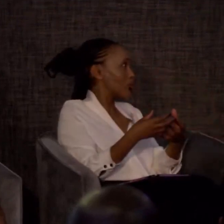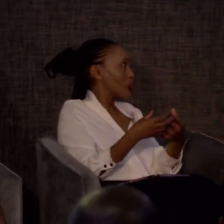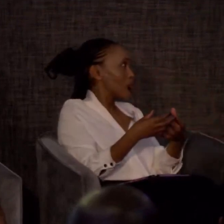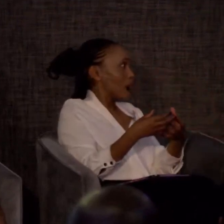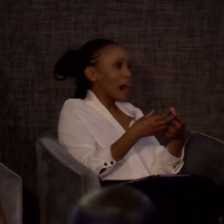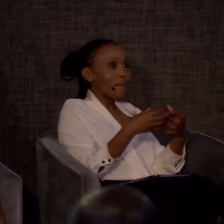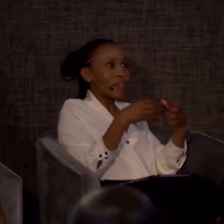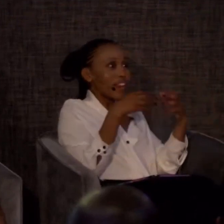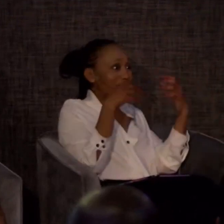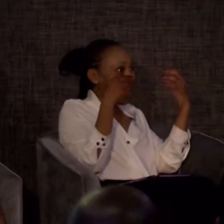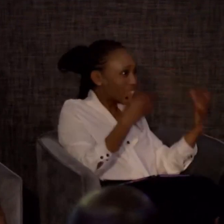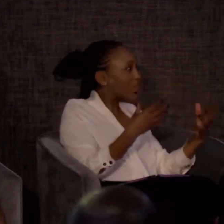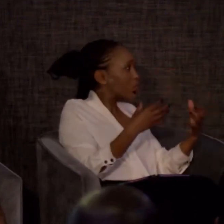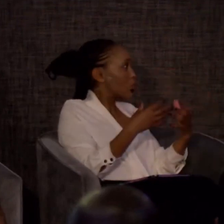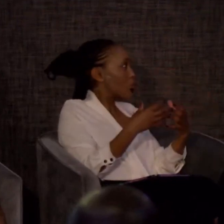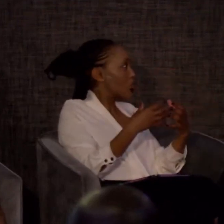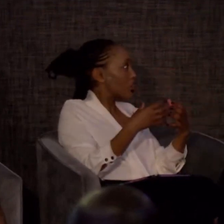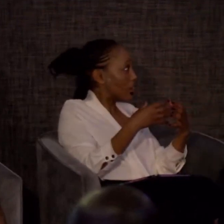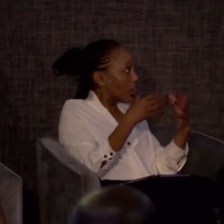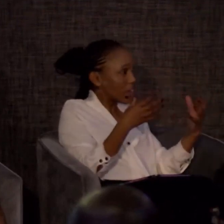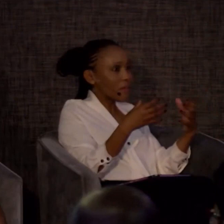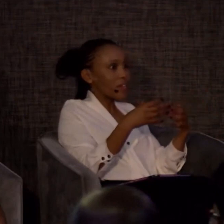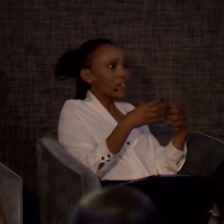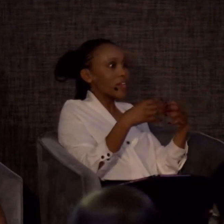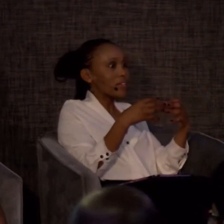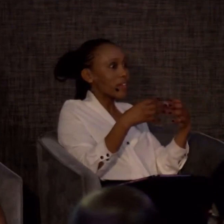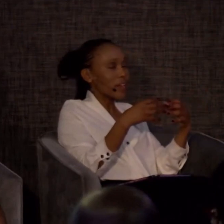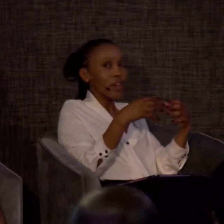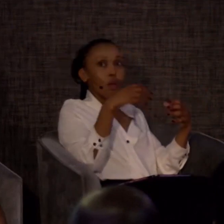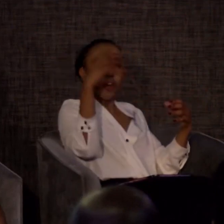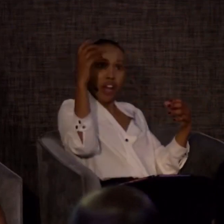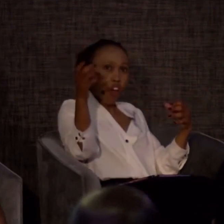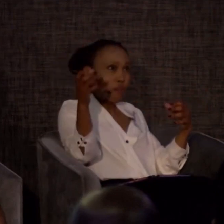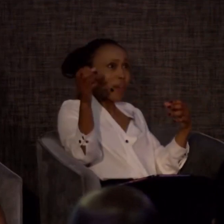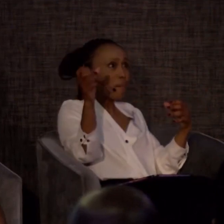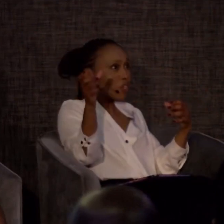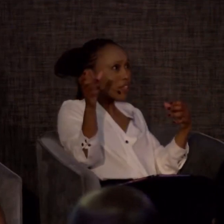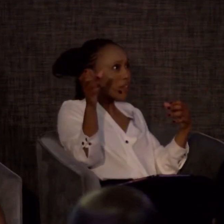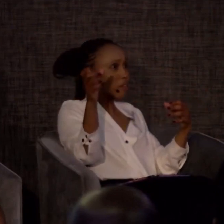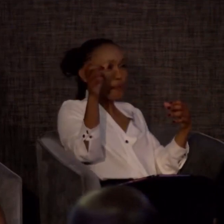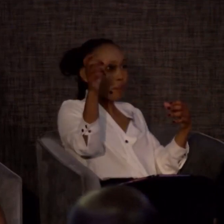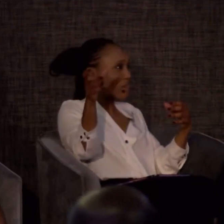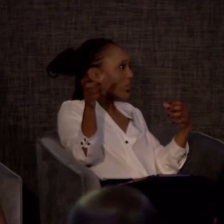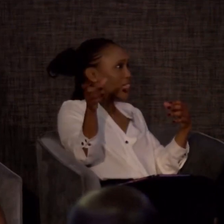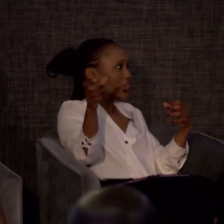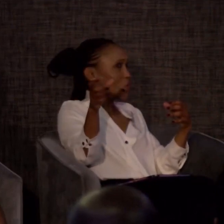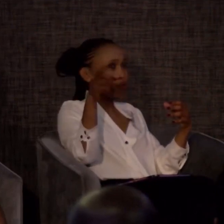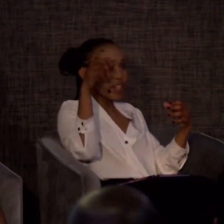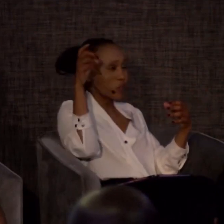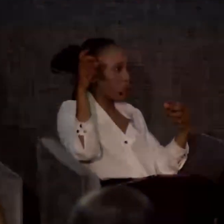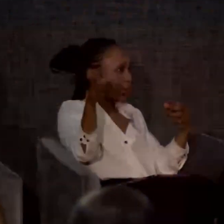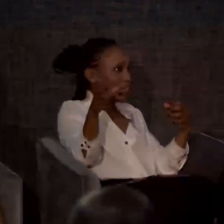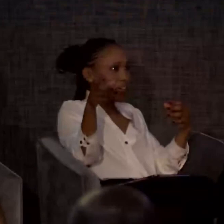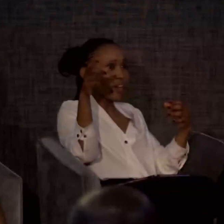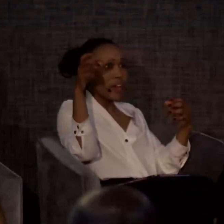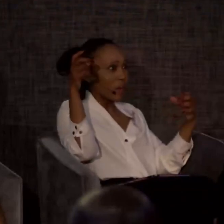schools that are under-resourced in their areas and saying, we're going to copy a model from a private sector school that's